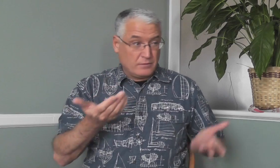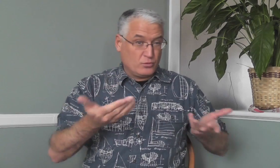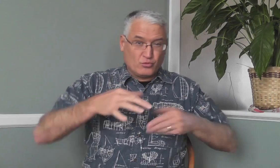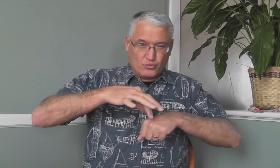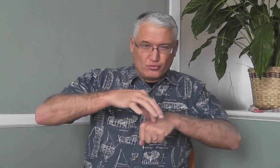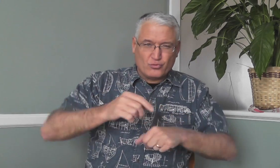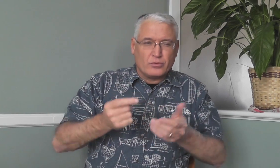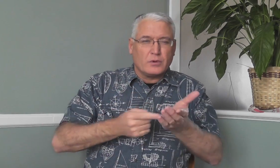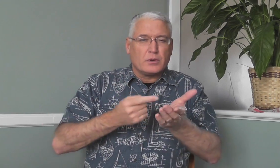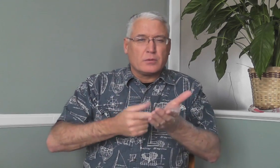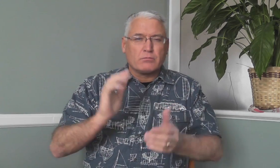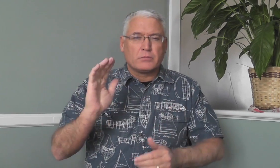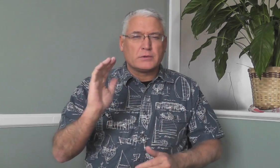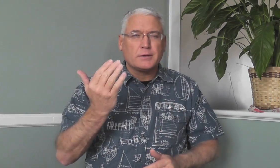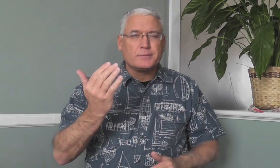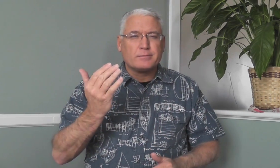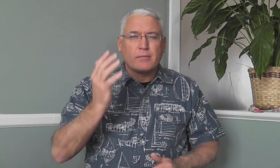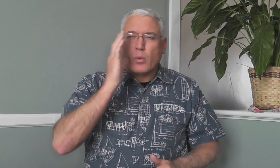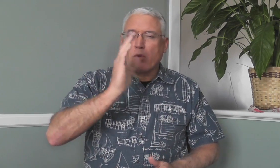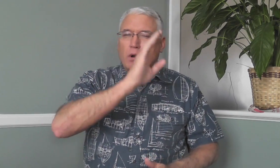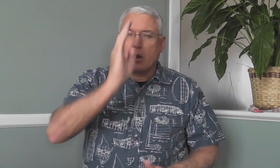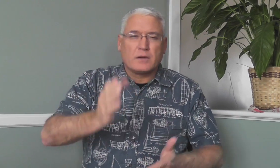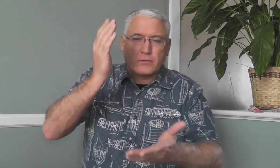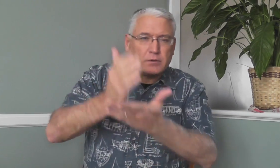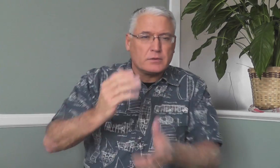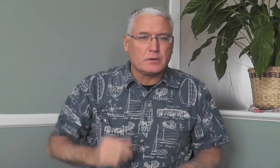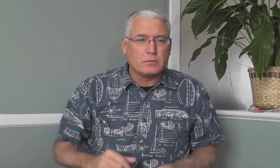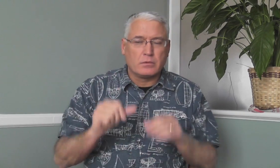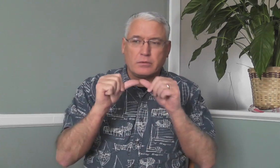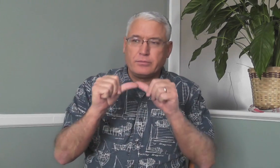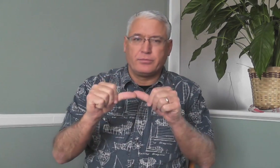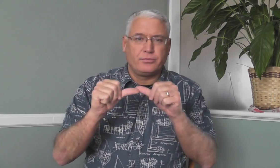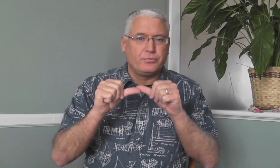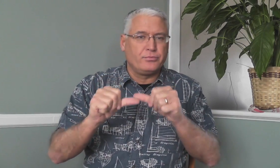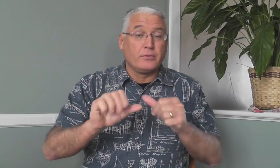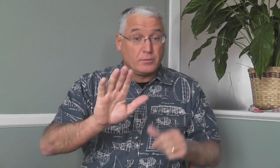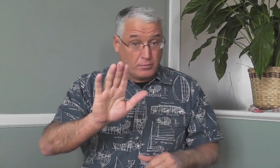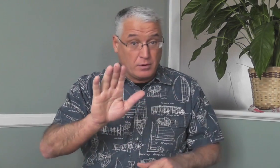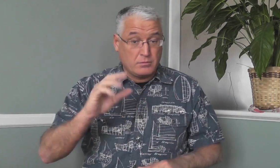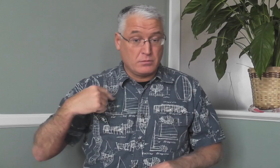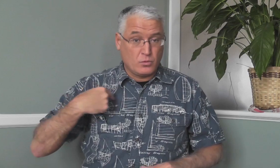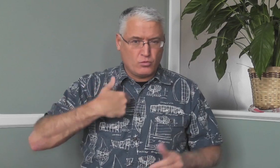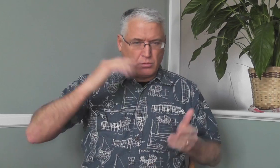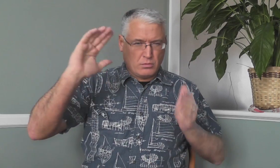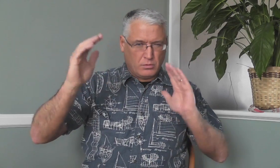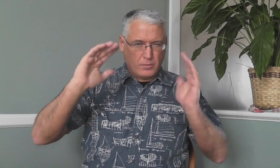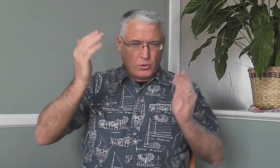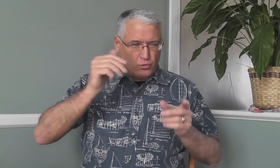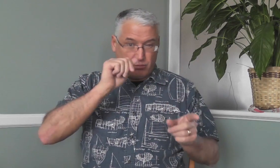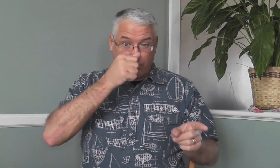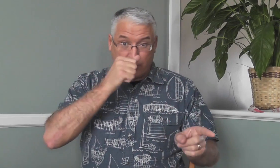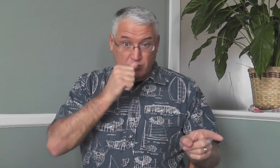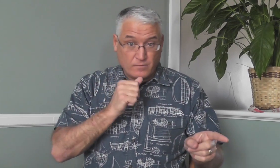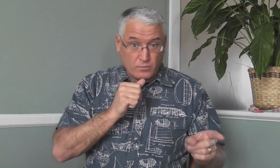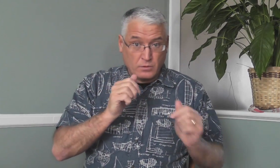Our suffering here on earth, sometimes it seems like it will never end, just continue on and on. But if we compare